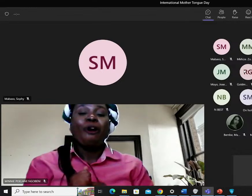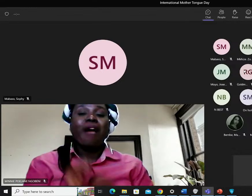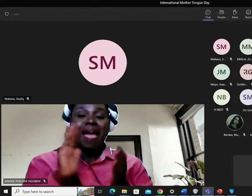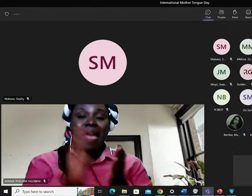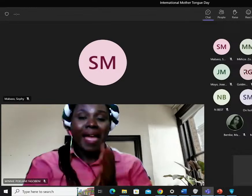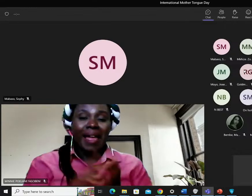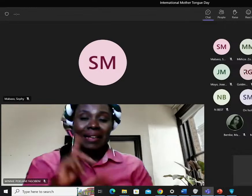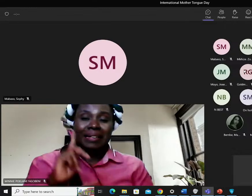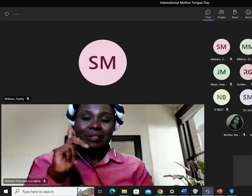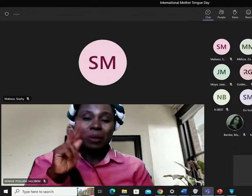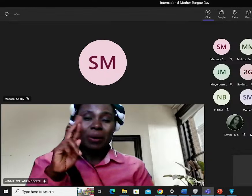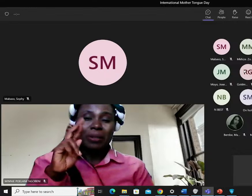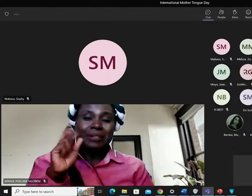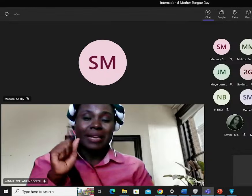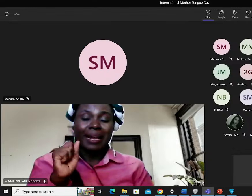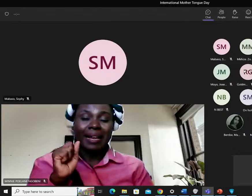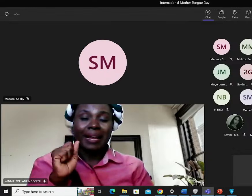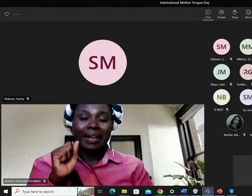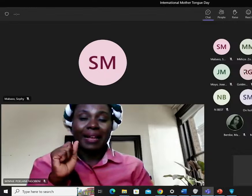Dr.